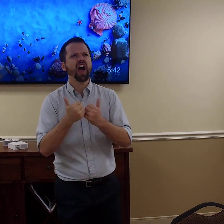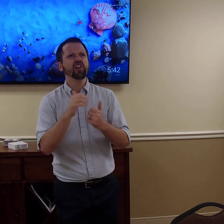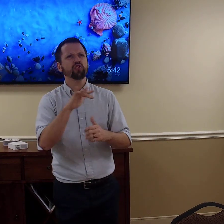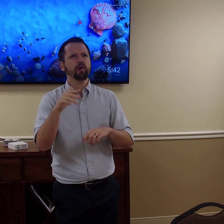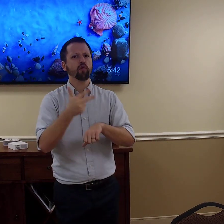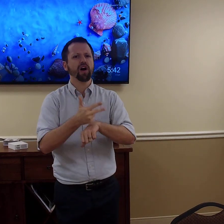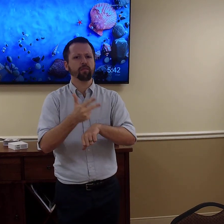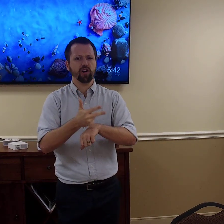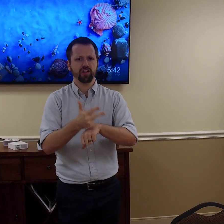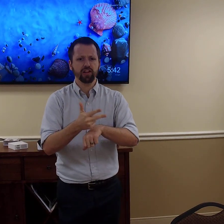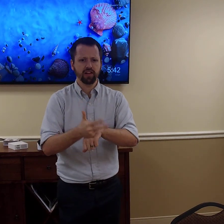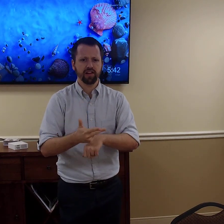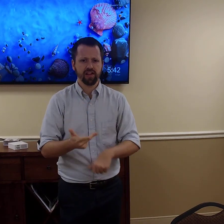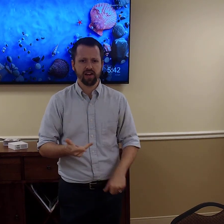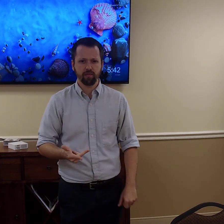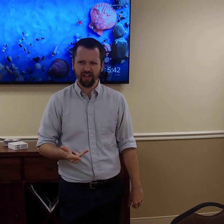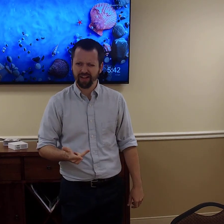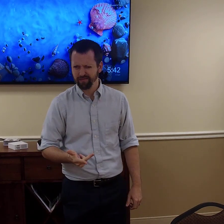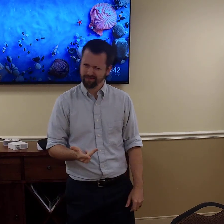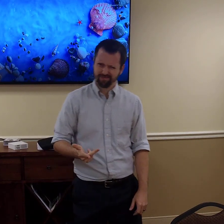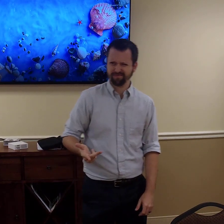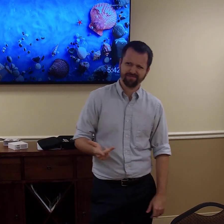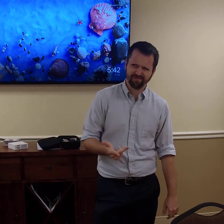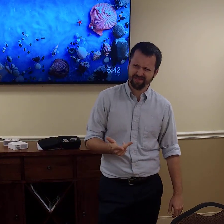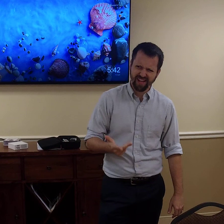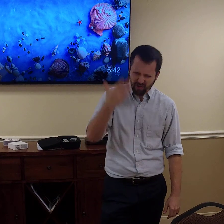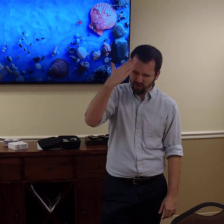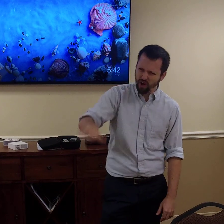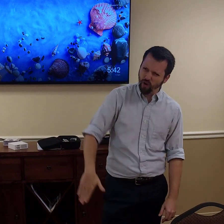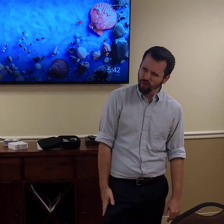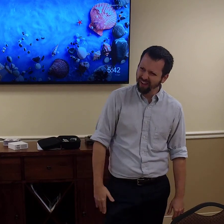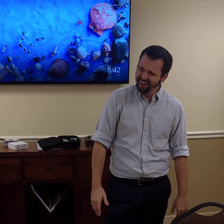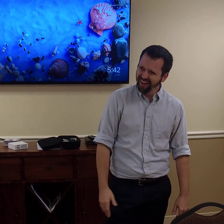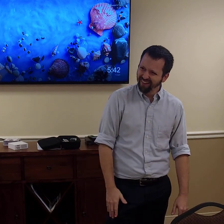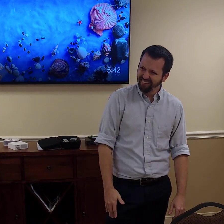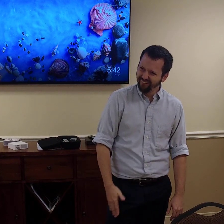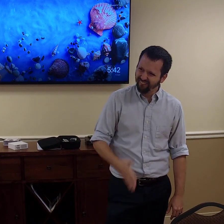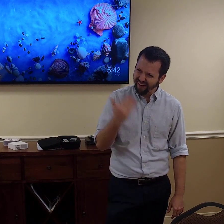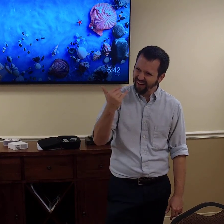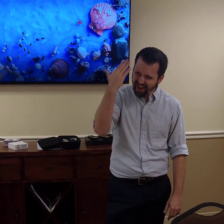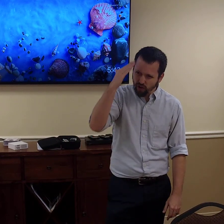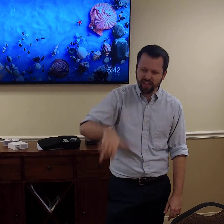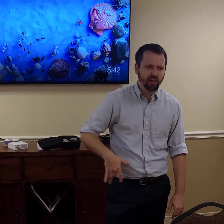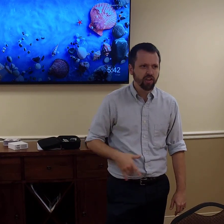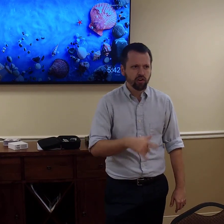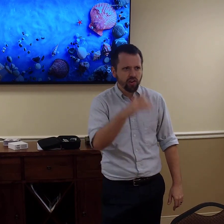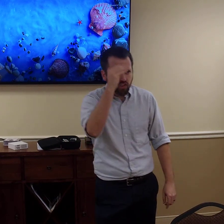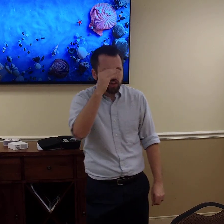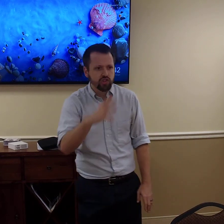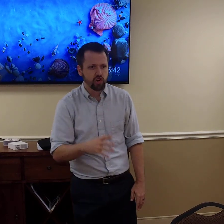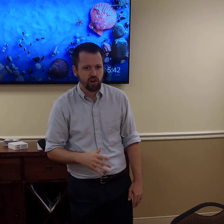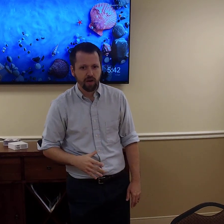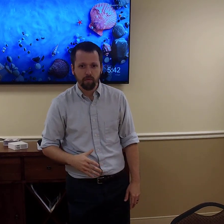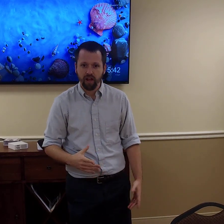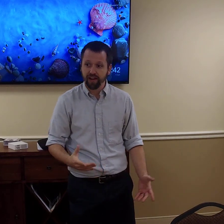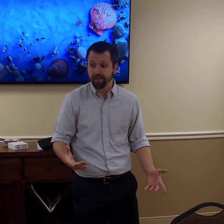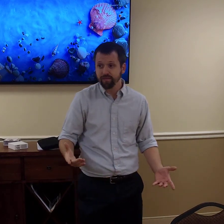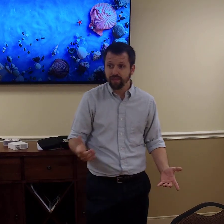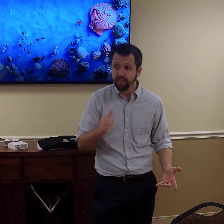do you spell Guatemala? And I'm like, You're kidding. I don't know. Why would I know that? They're like, you're a teacher. I'm like, not